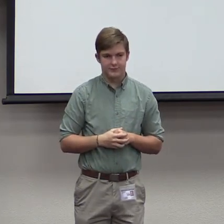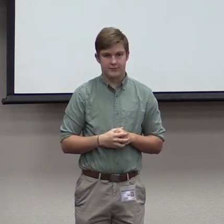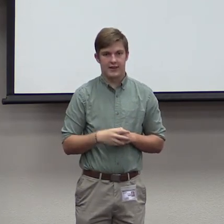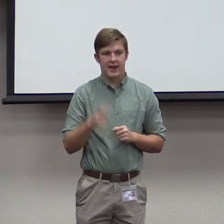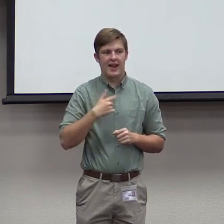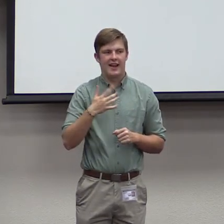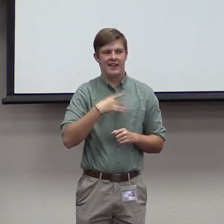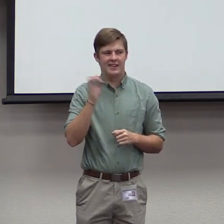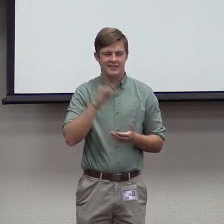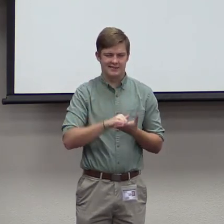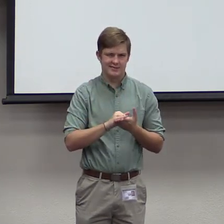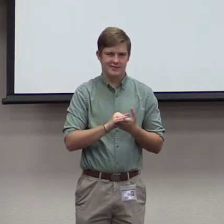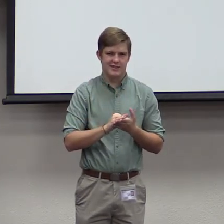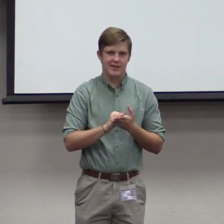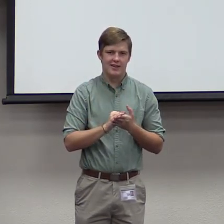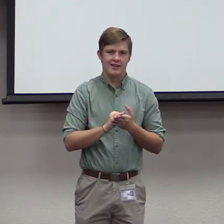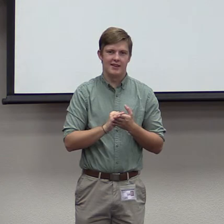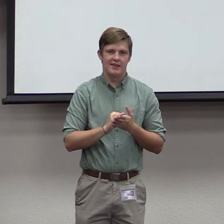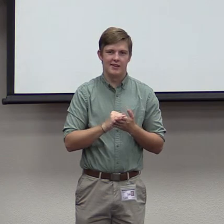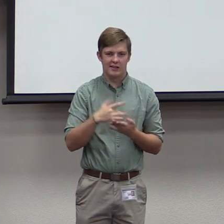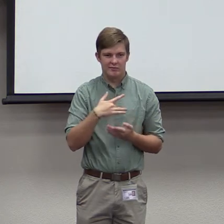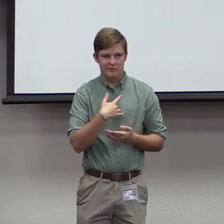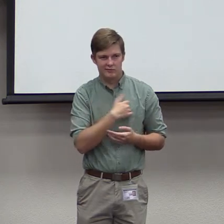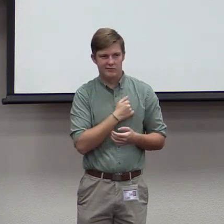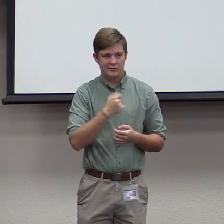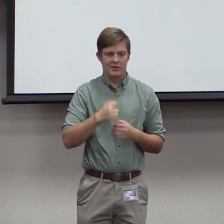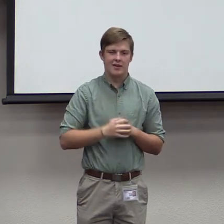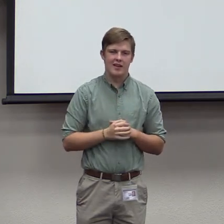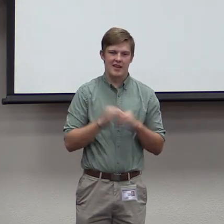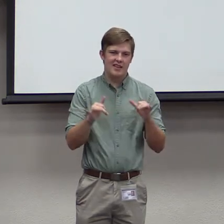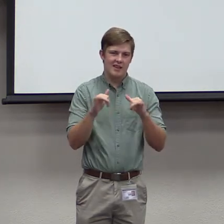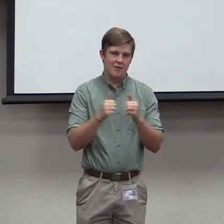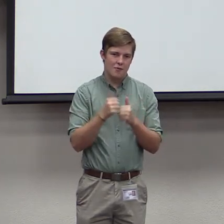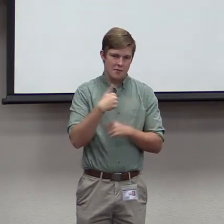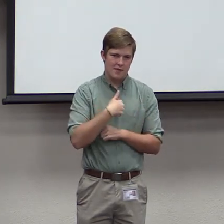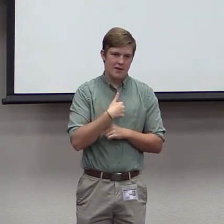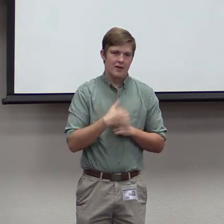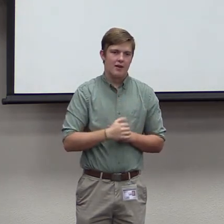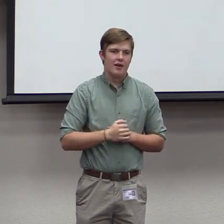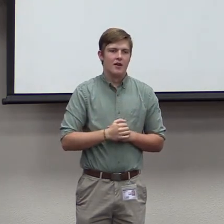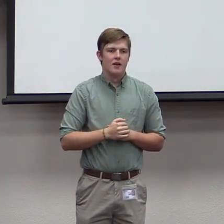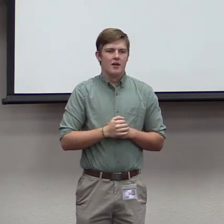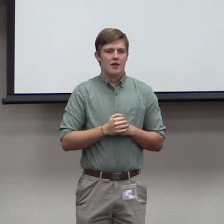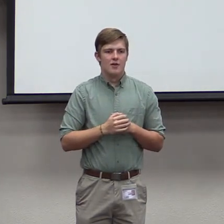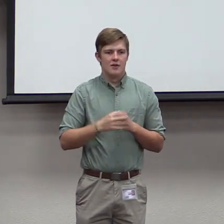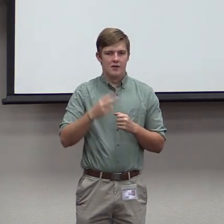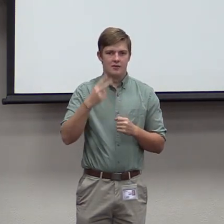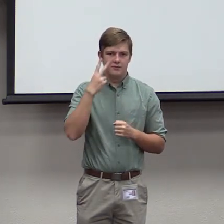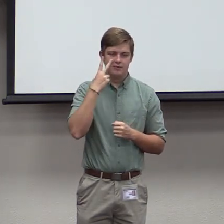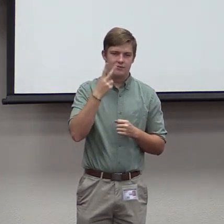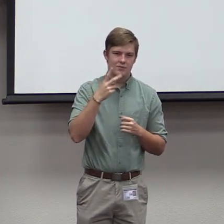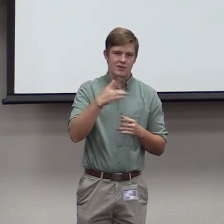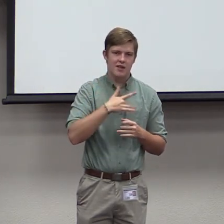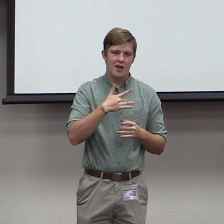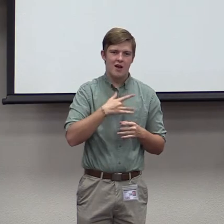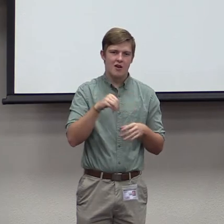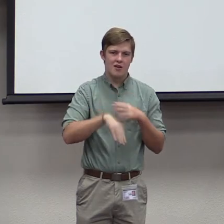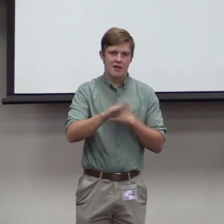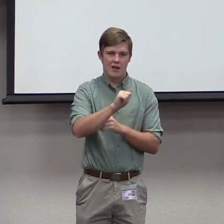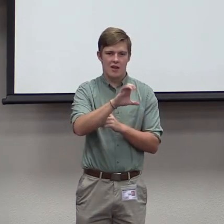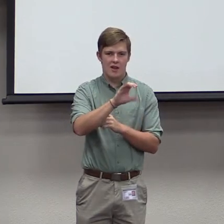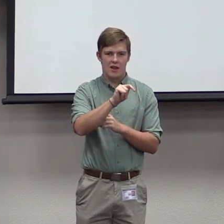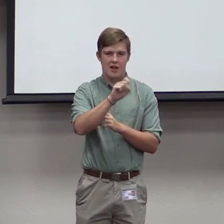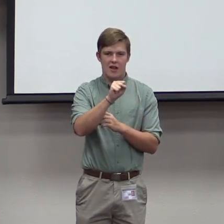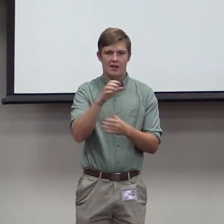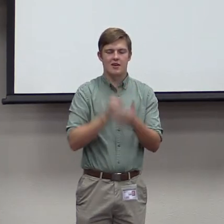I like that. It stuck with me. I want to look at the hearts in Acts chapter 6 is where we'll